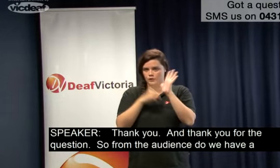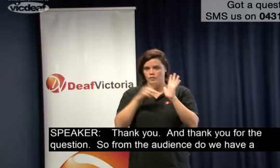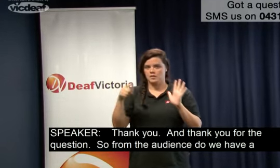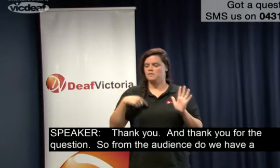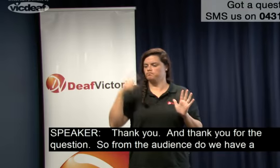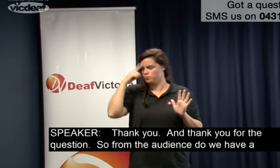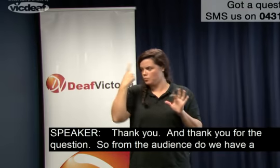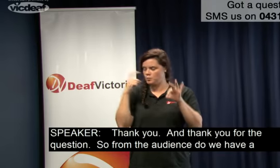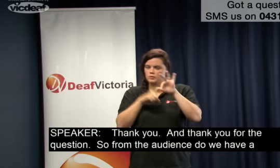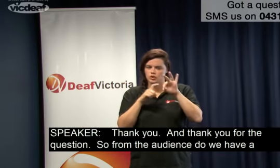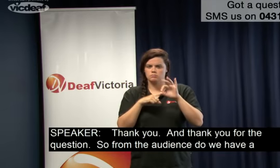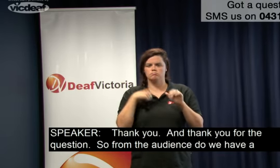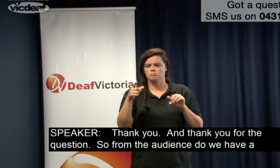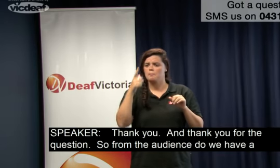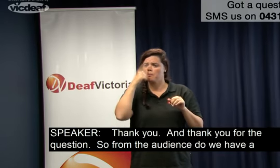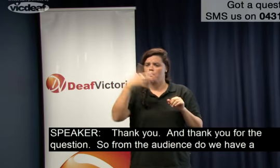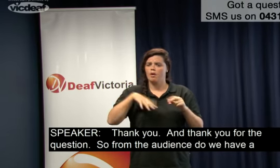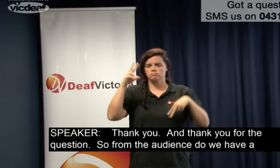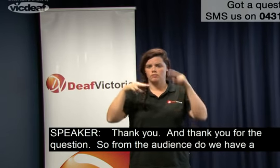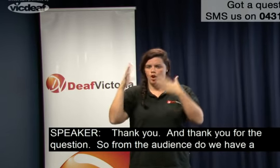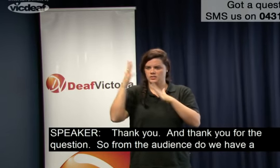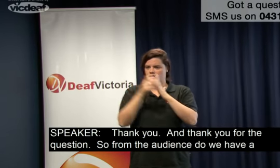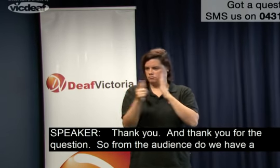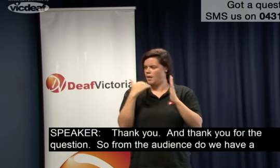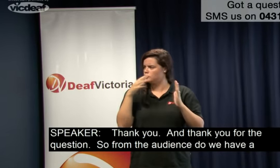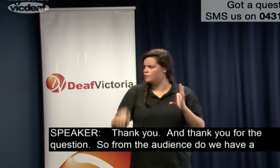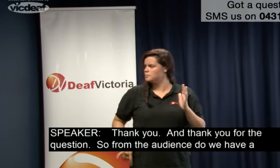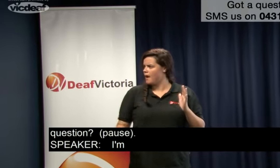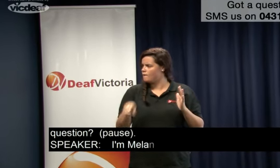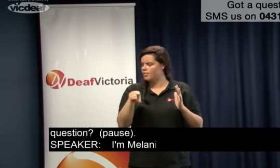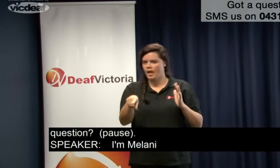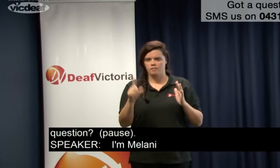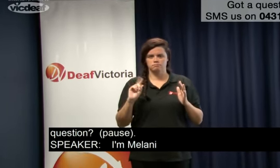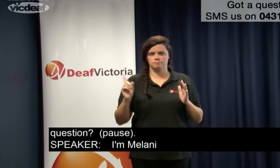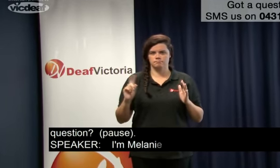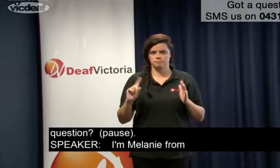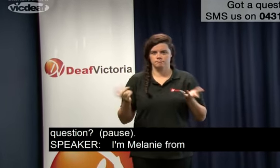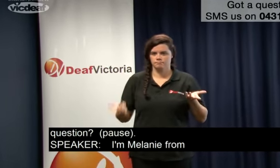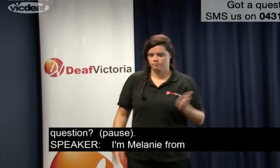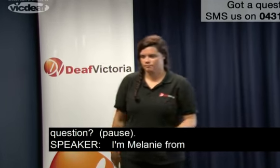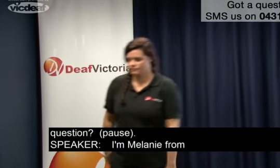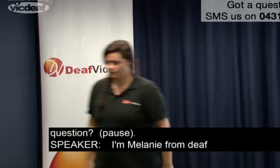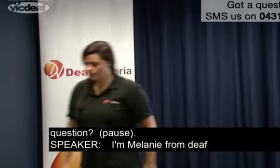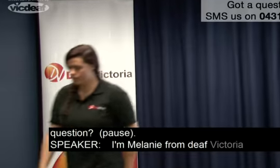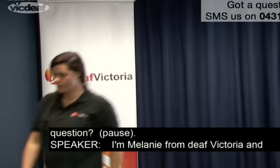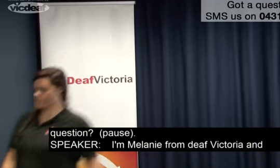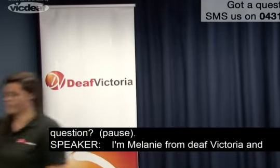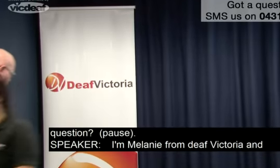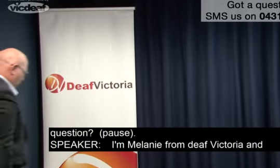Hello, I'm Melanie from Deaf Victoria, and I have a question for you. With regards to the assessment, how much